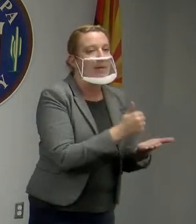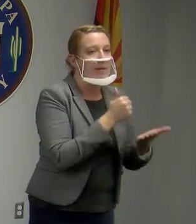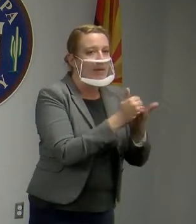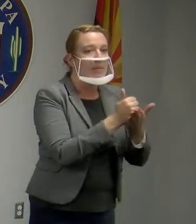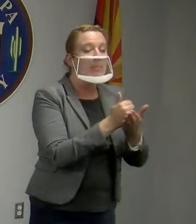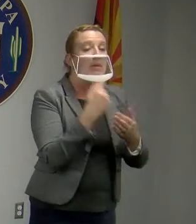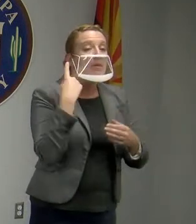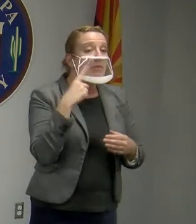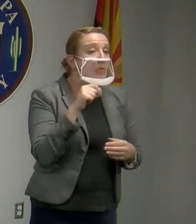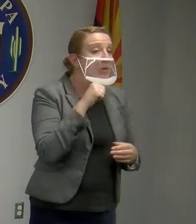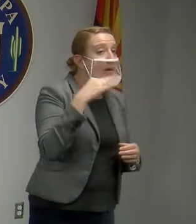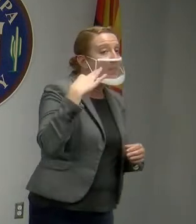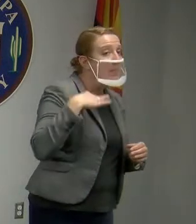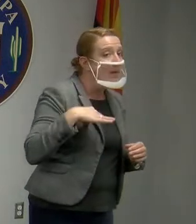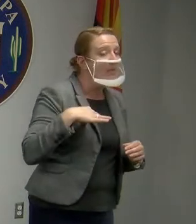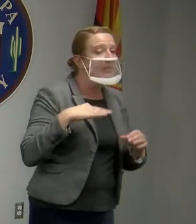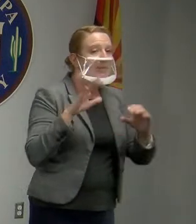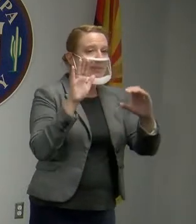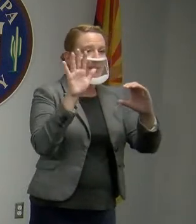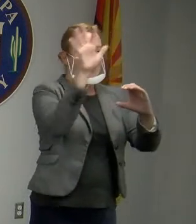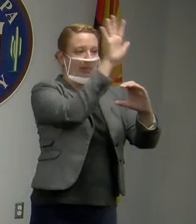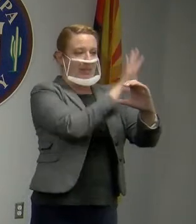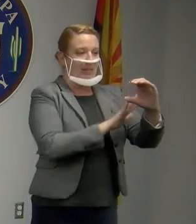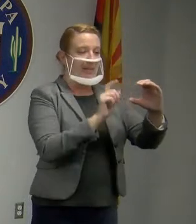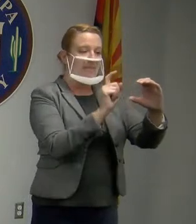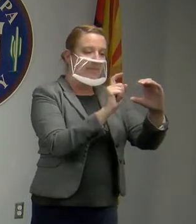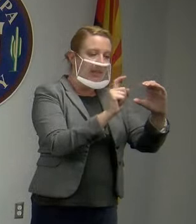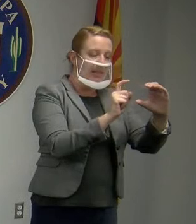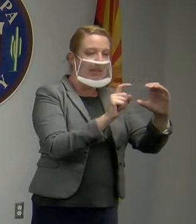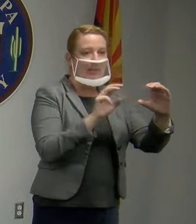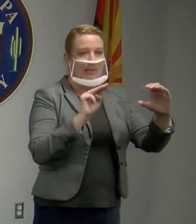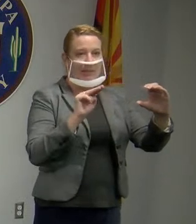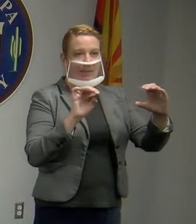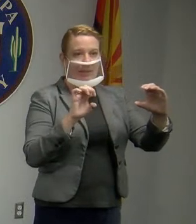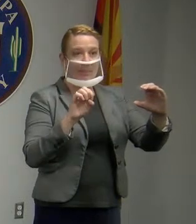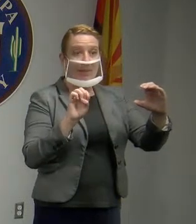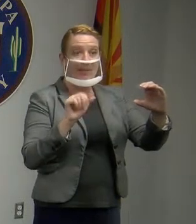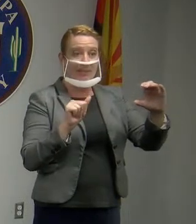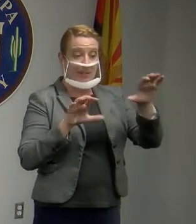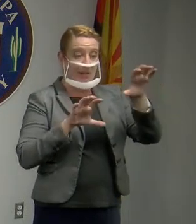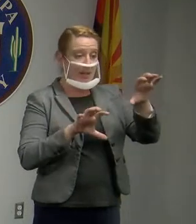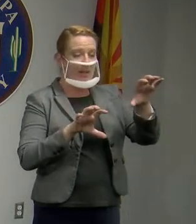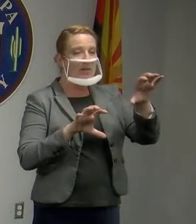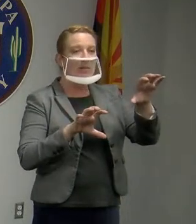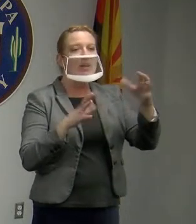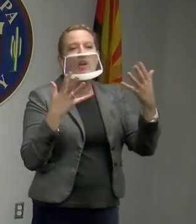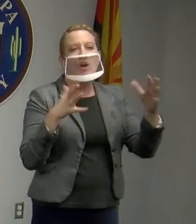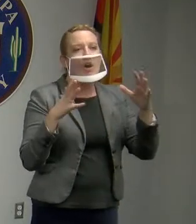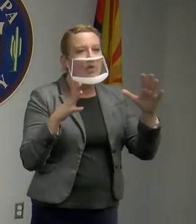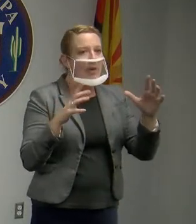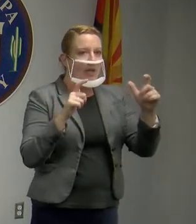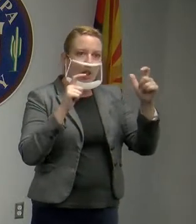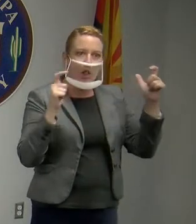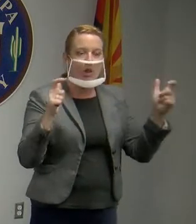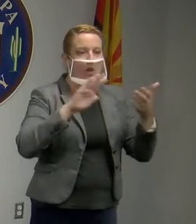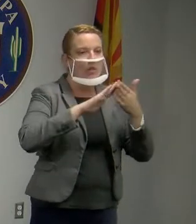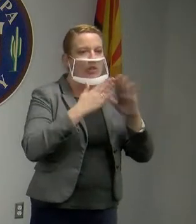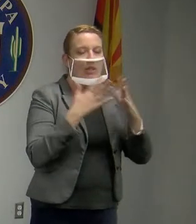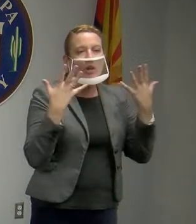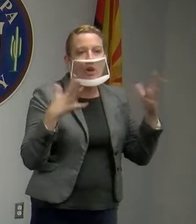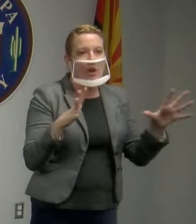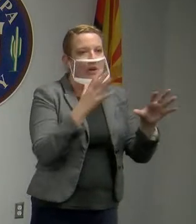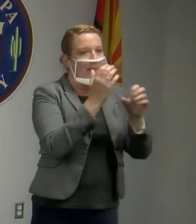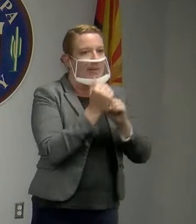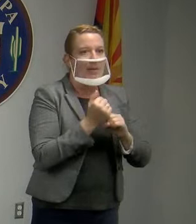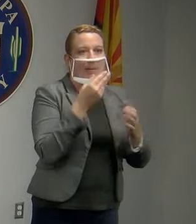Mesa. For the same reason that Bruce explained on the rental assistance program, Phoenix and Mesa, both very large cities, also received CARES